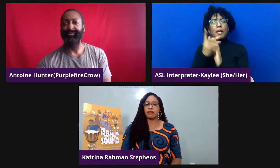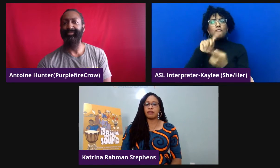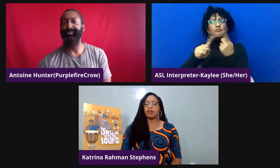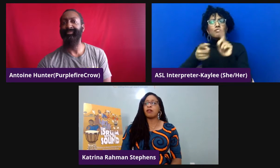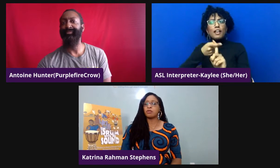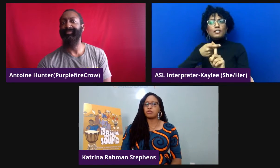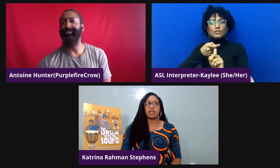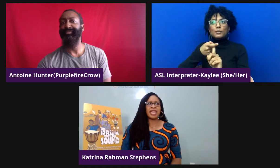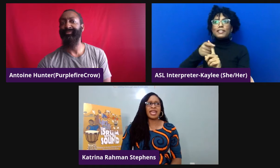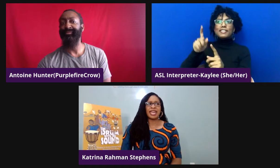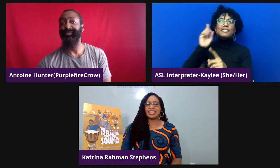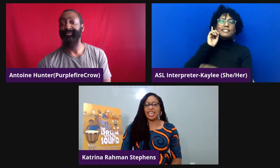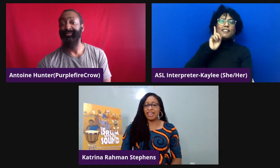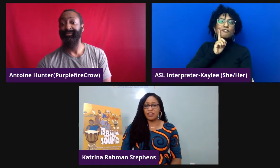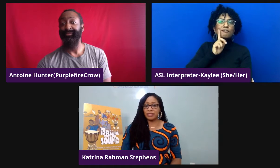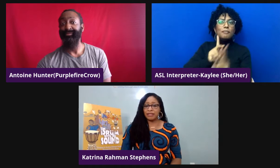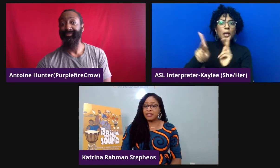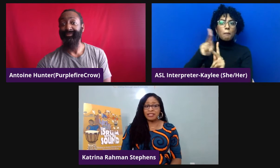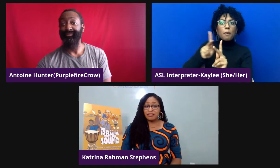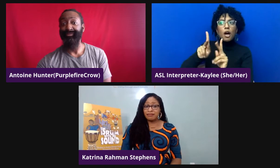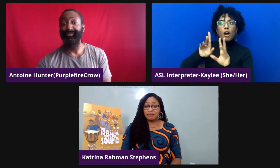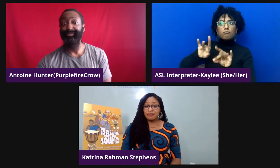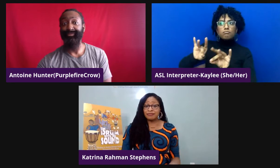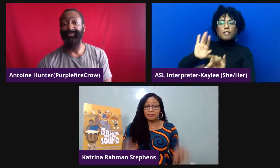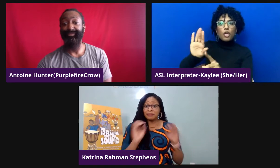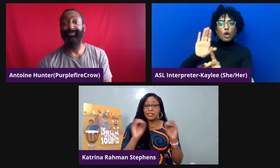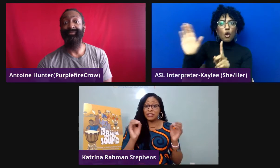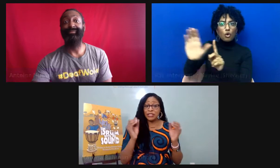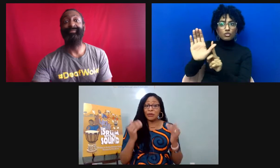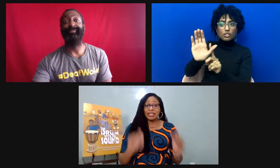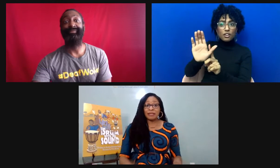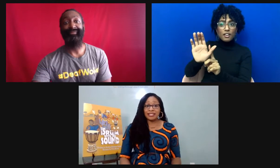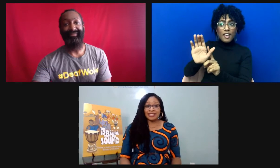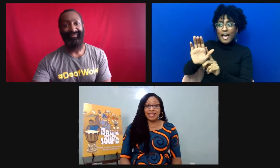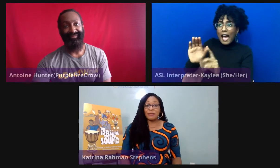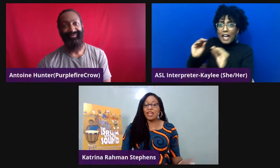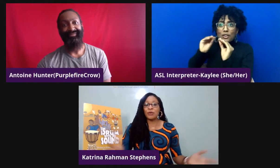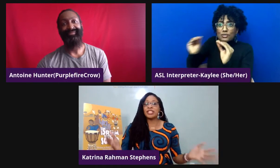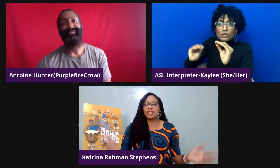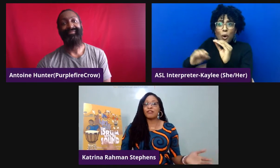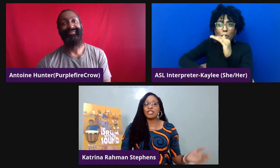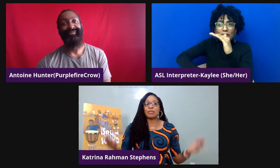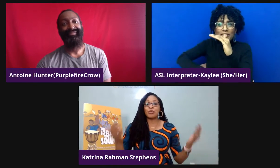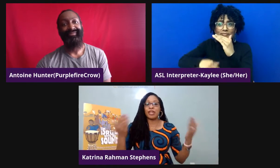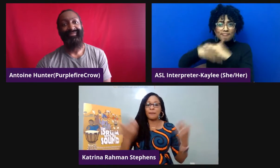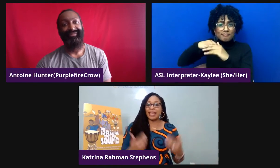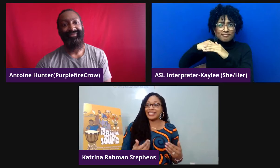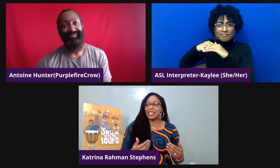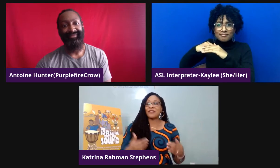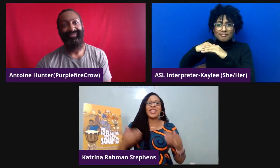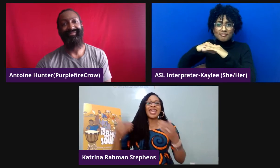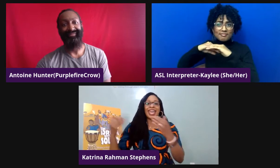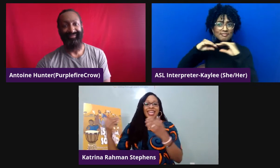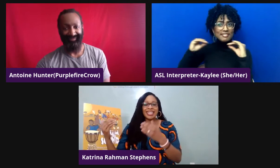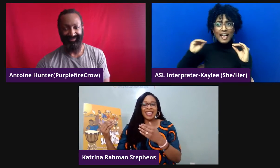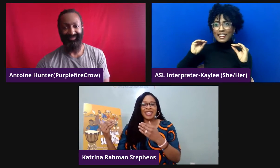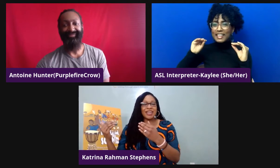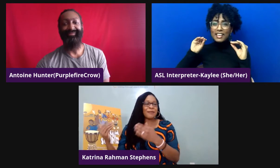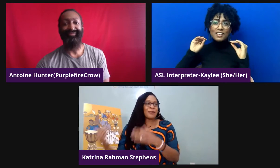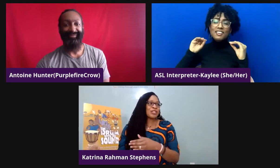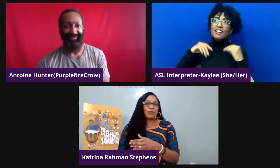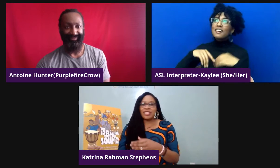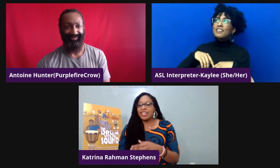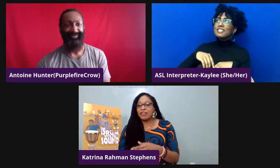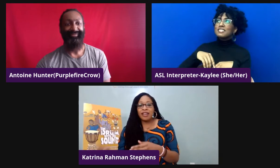learn their culture, and they have no limits. No limits. I mean, the only difference between myself and